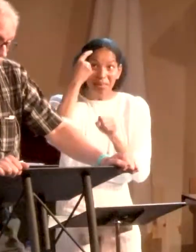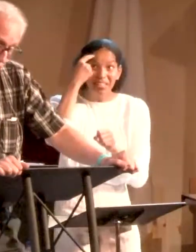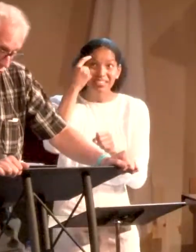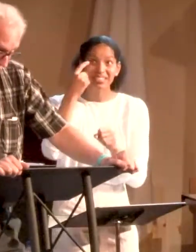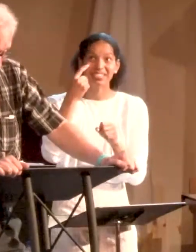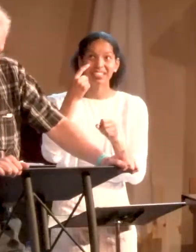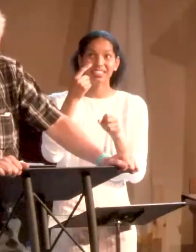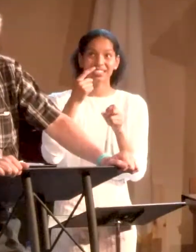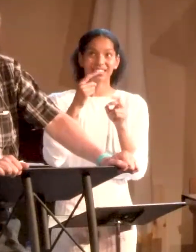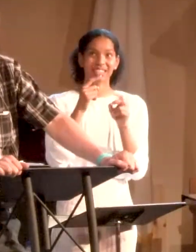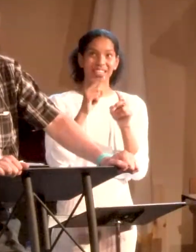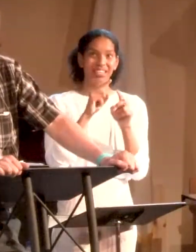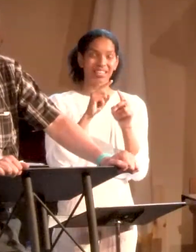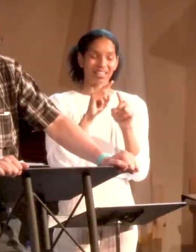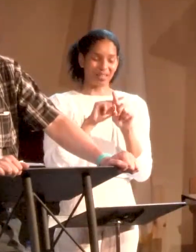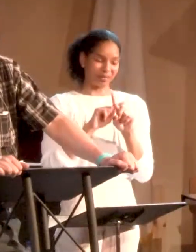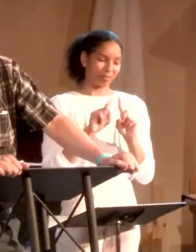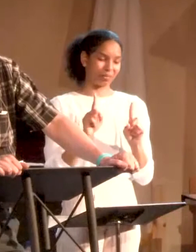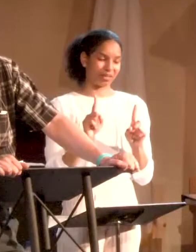well, very human.